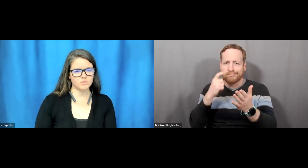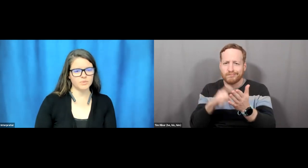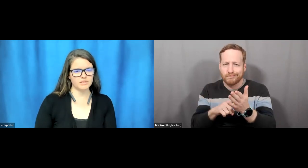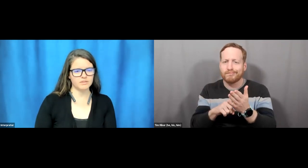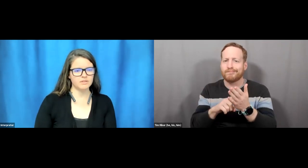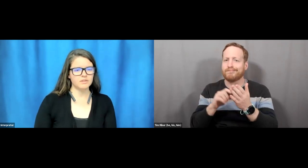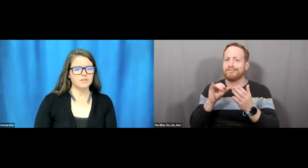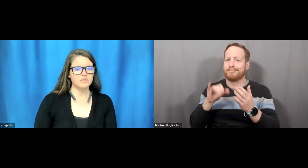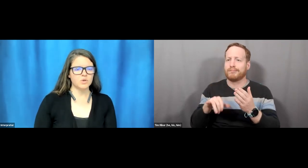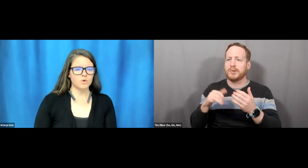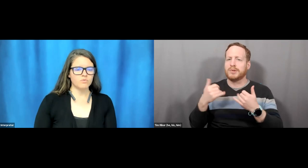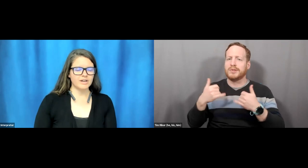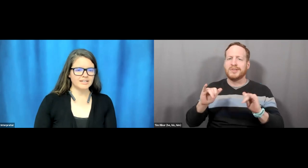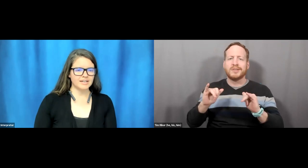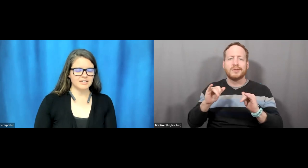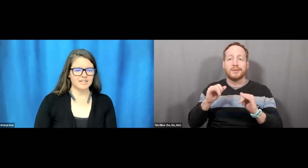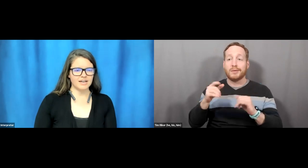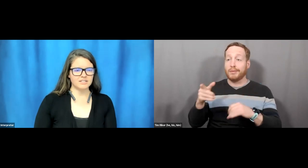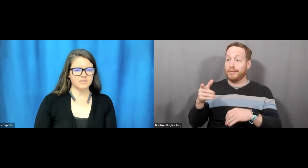would be. So recognizing that